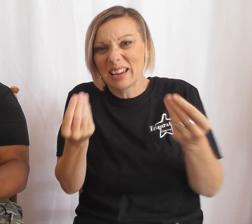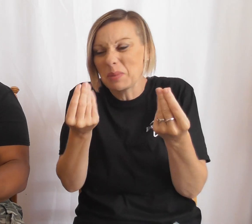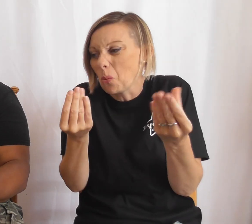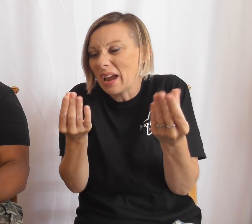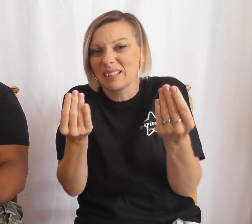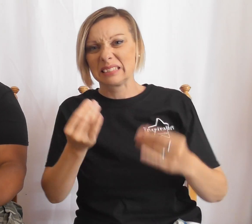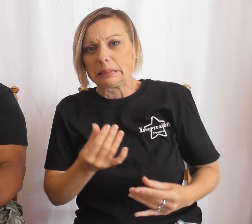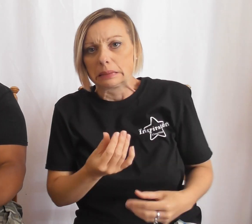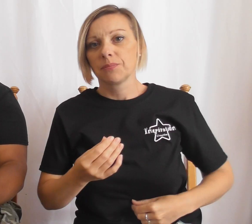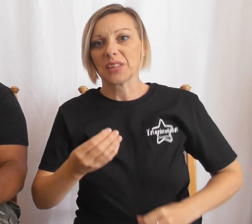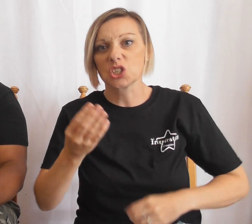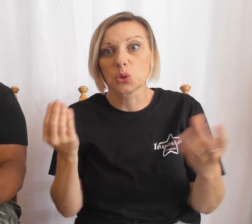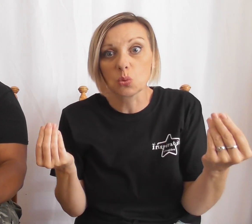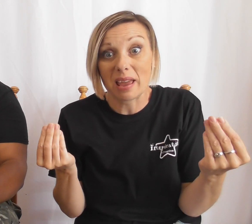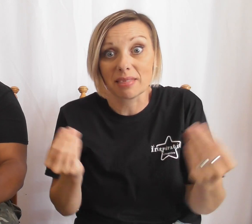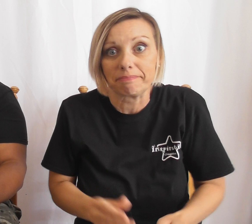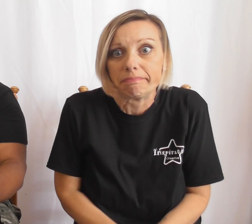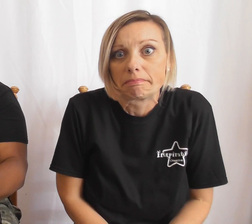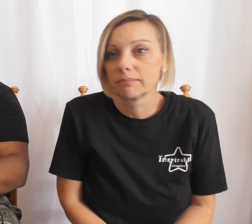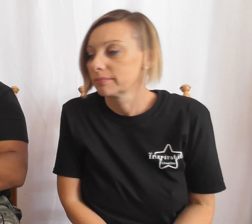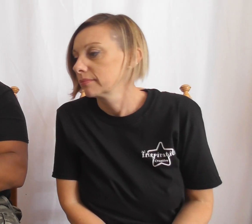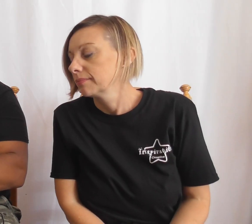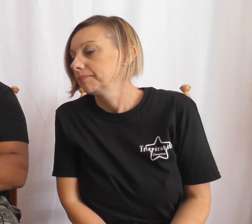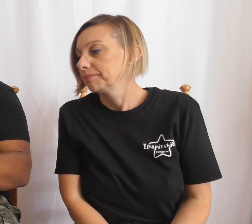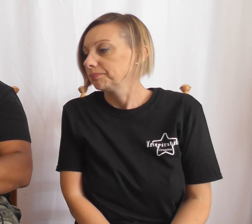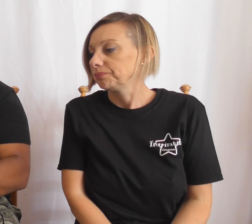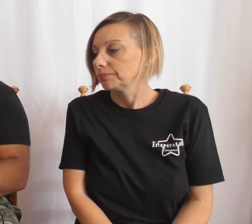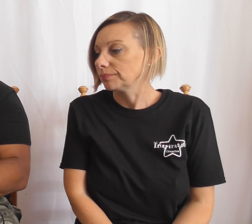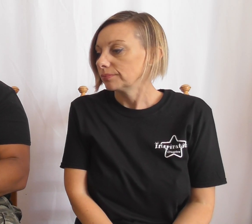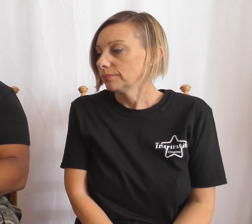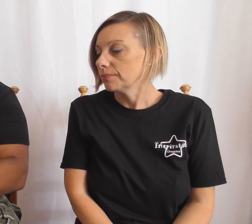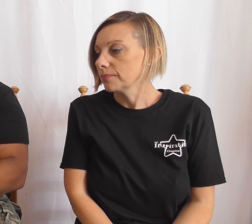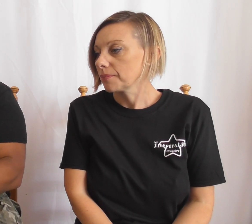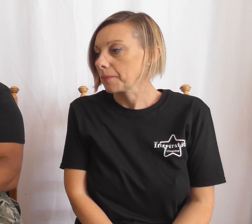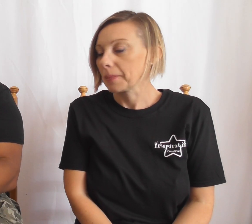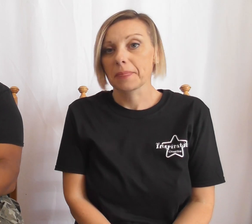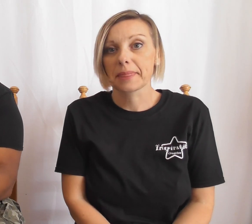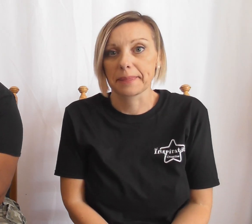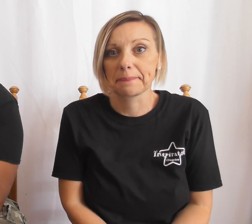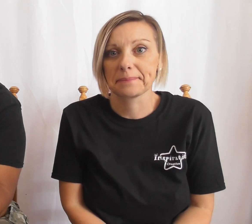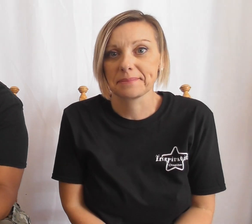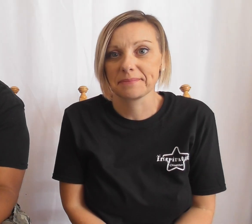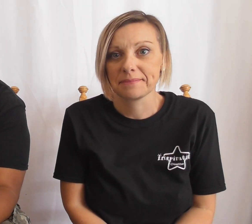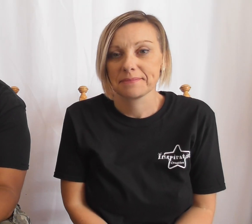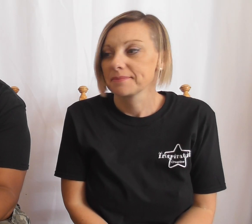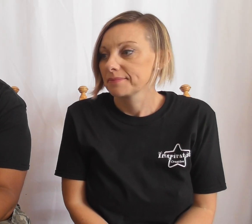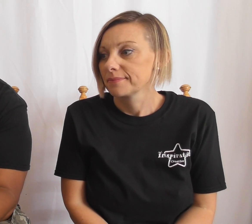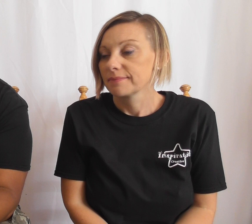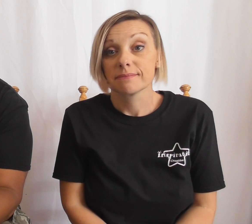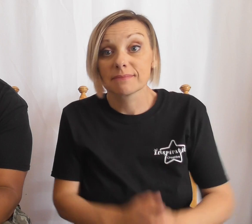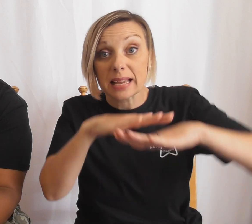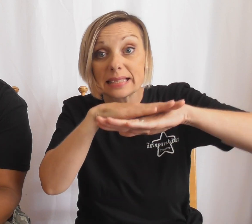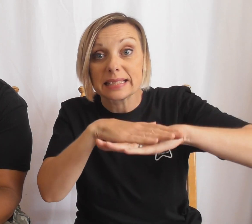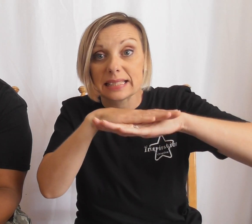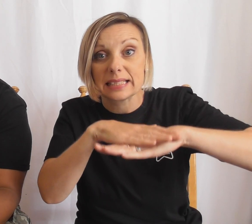back, getting a bit wet. That's your sweat. Ah, here we are. Right, they're all sitting